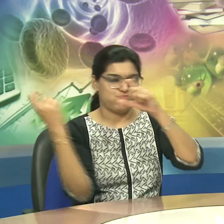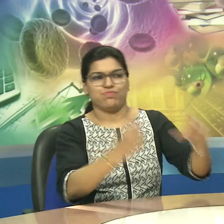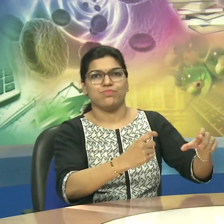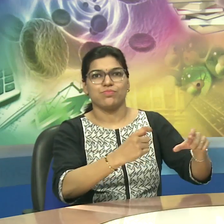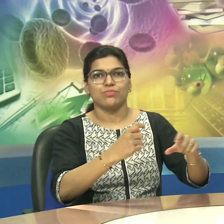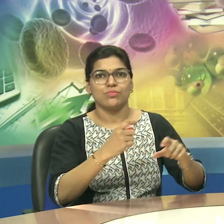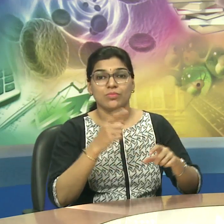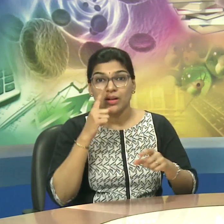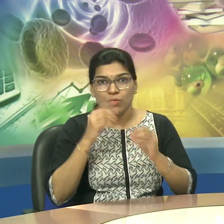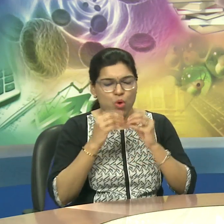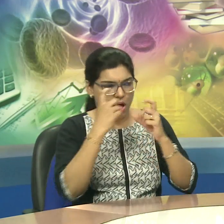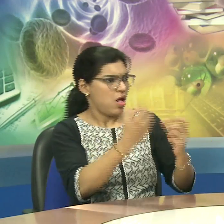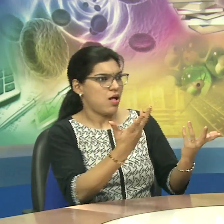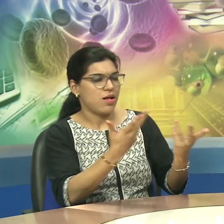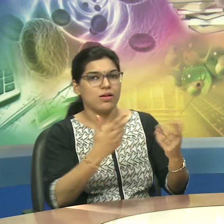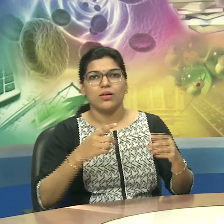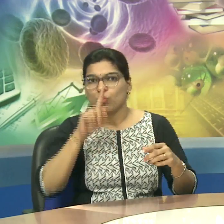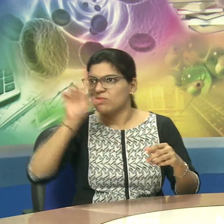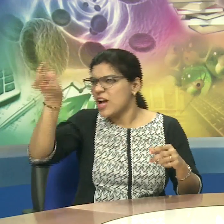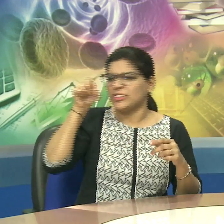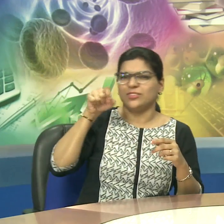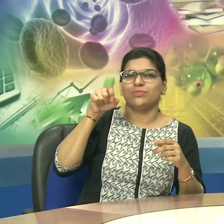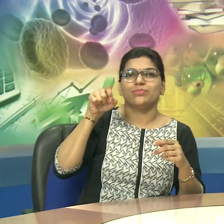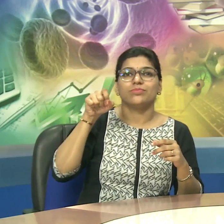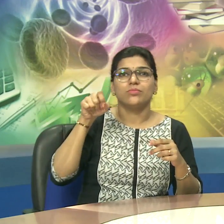my aunt's spectacles off her face.